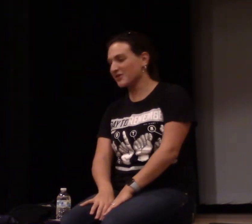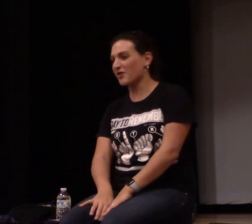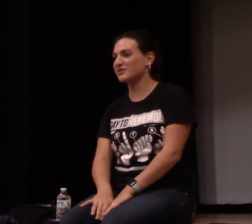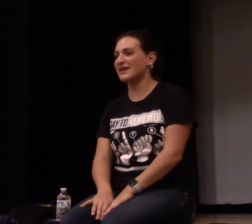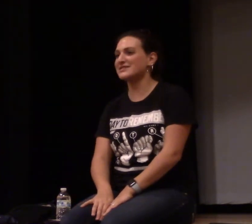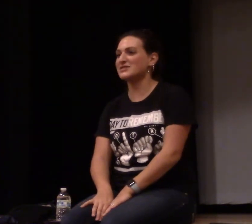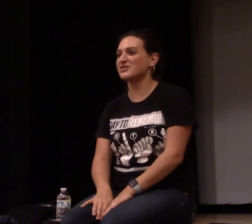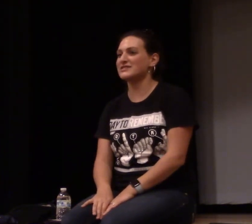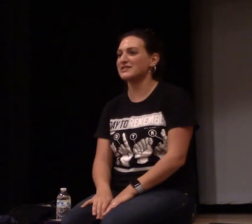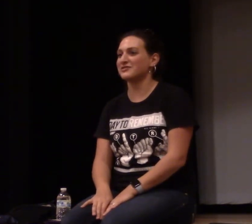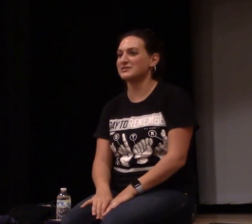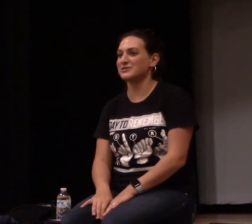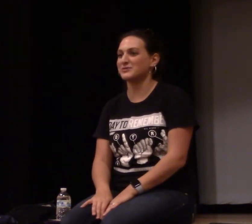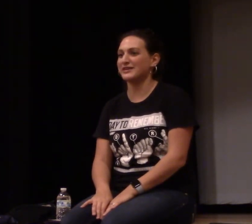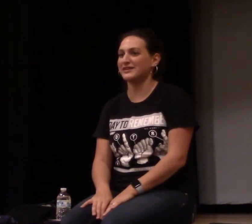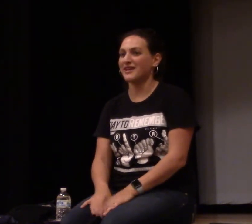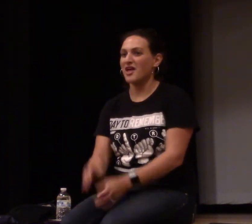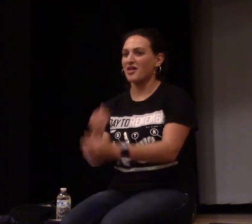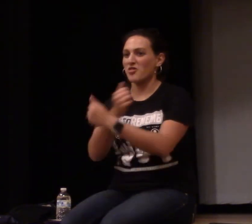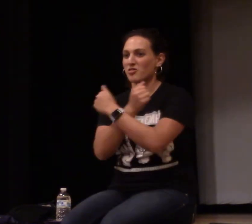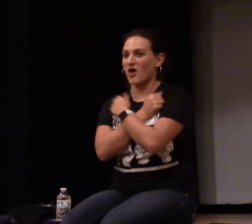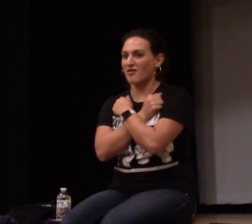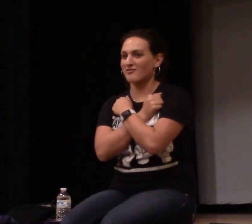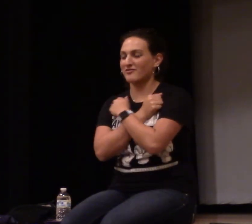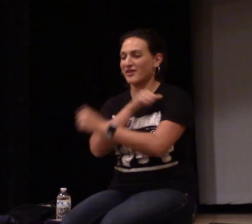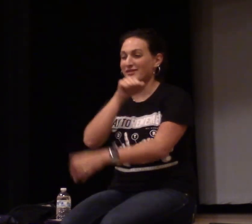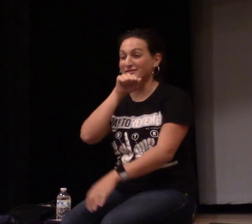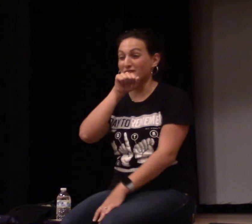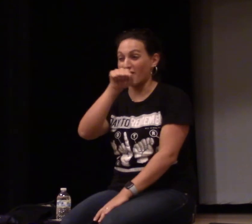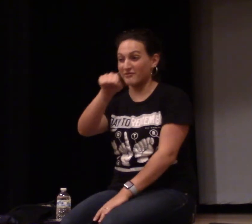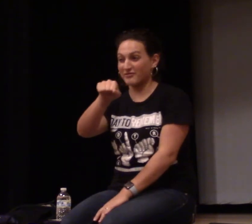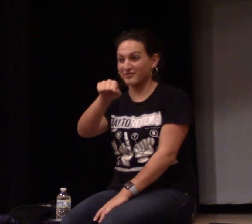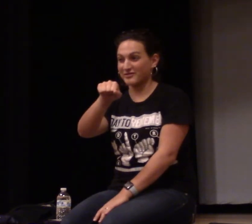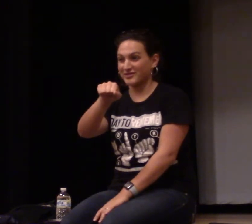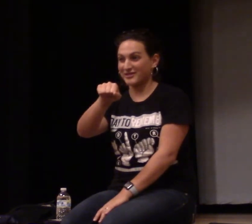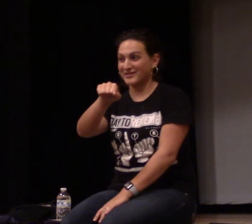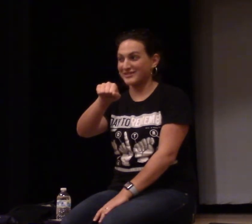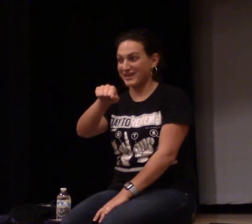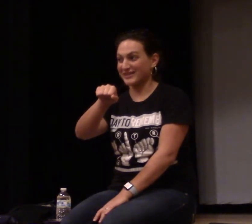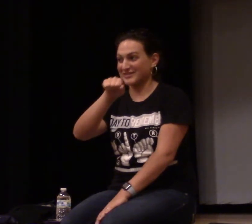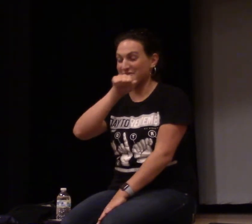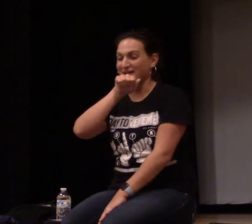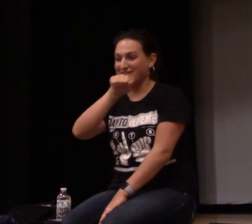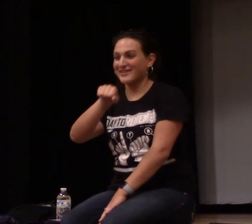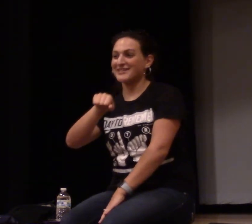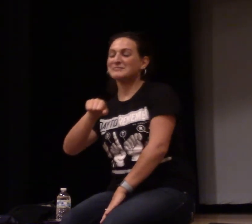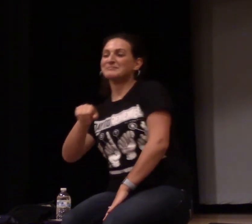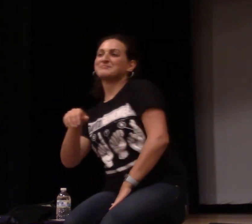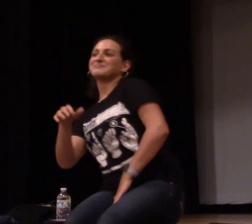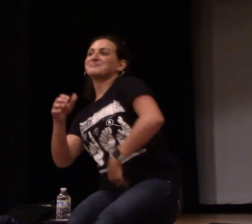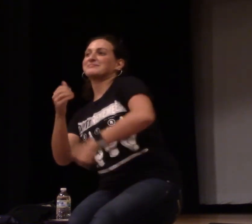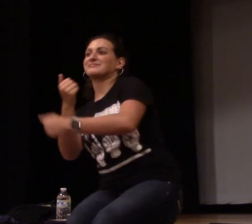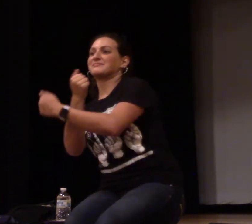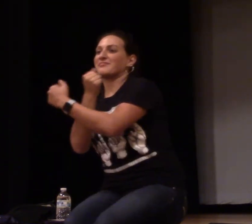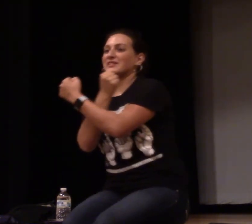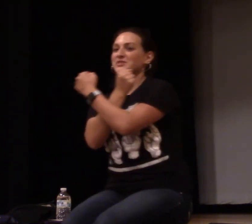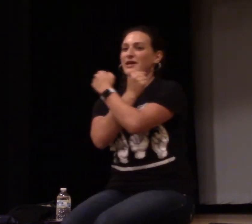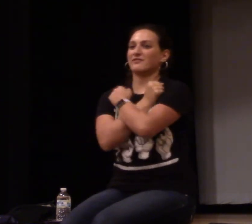did I teach you guys the difference between love and love? Yeah. Yes, okay. So we have